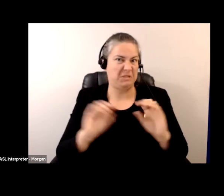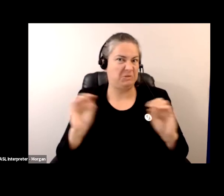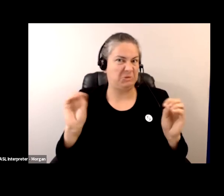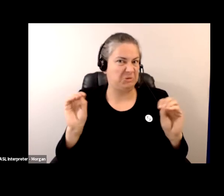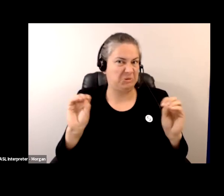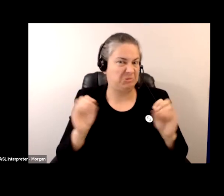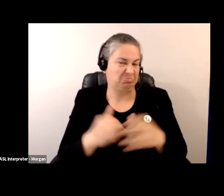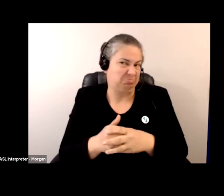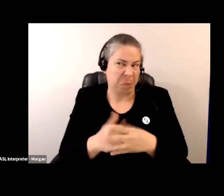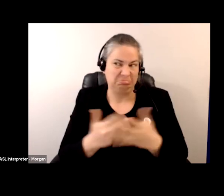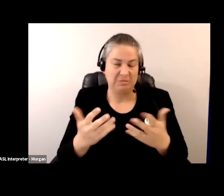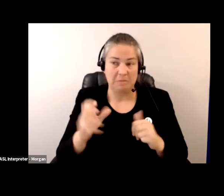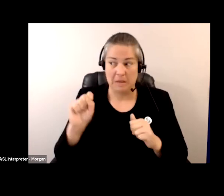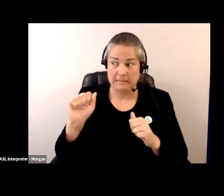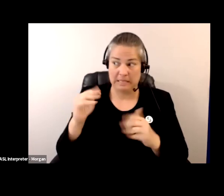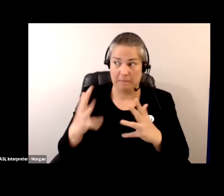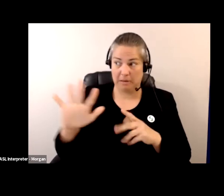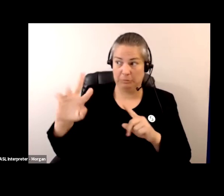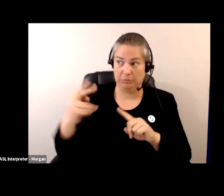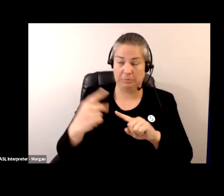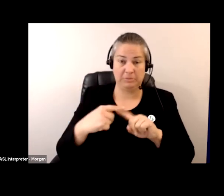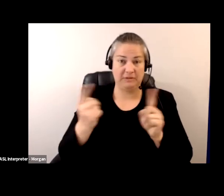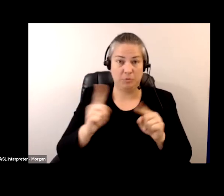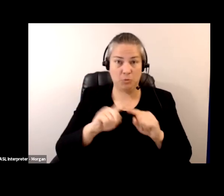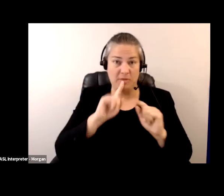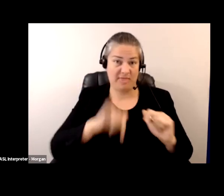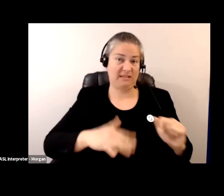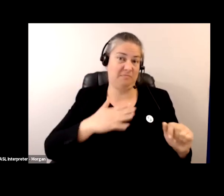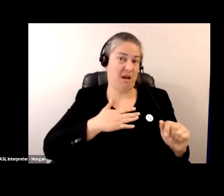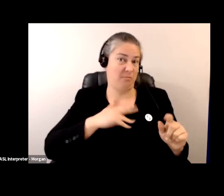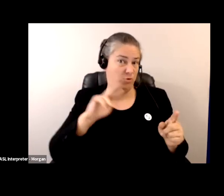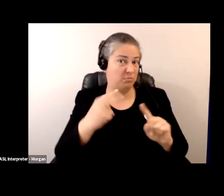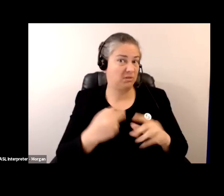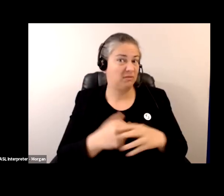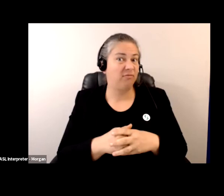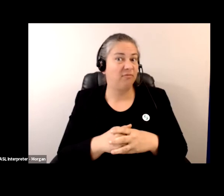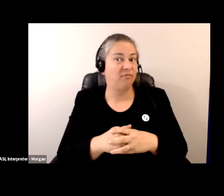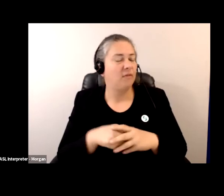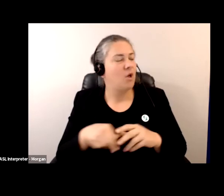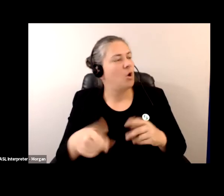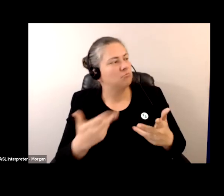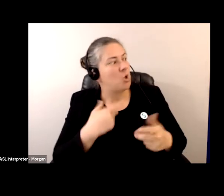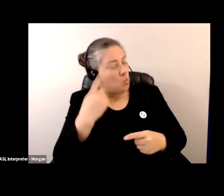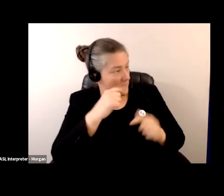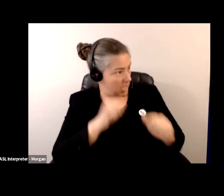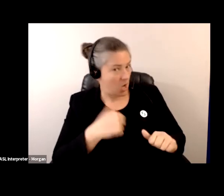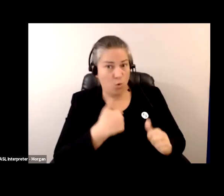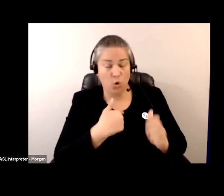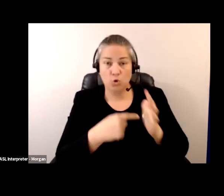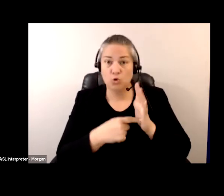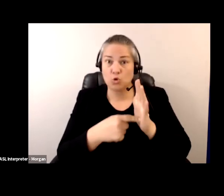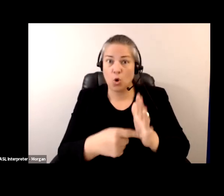recall. Now, Sam may have a different perspective, but that was mine. Yeah, so I'm wondering can we show the